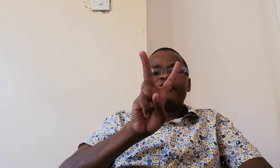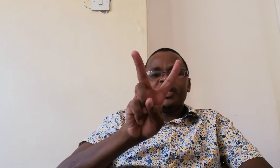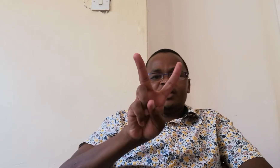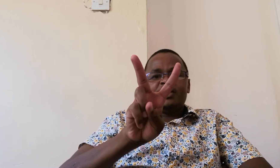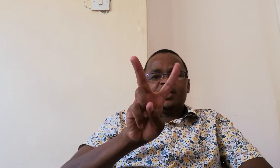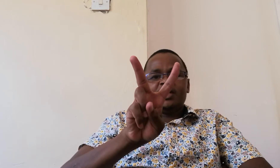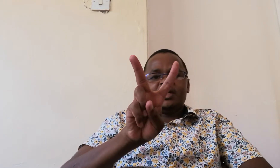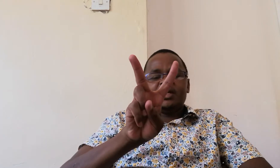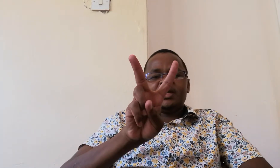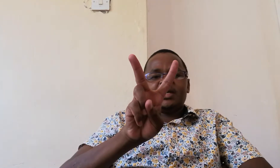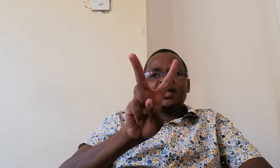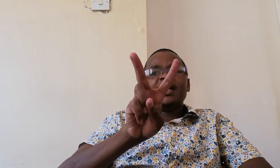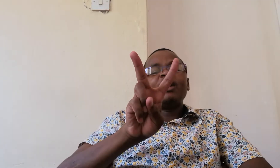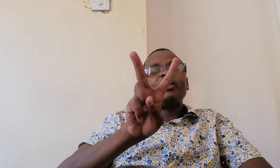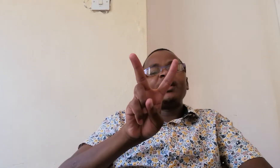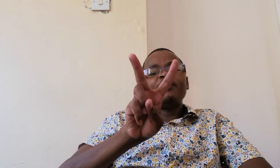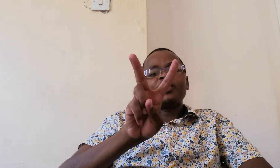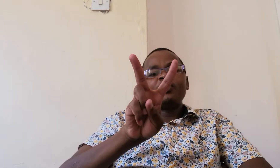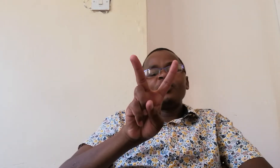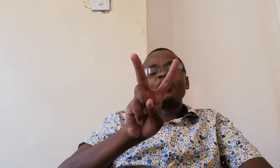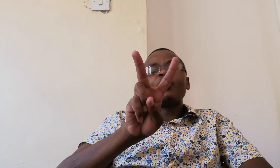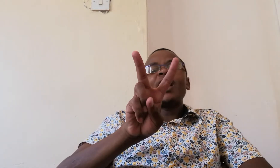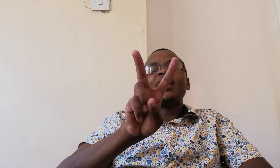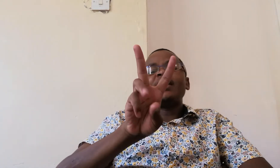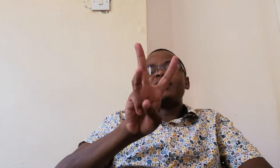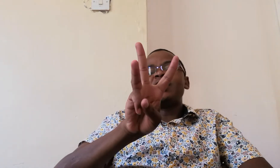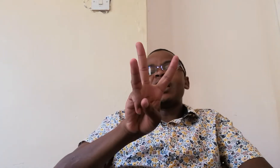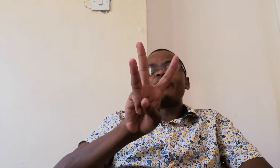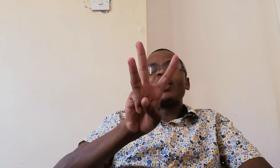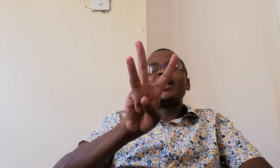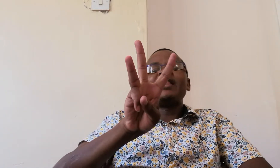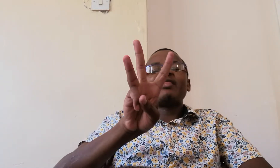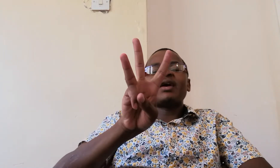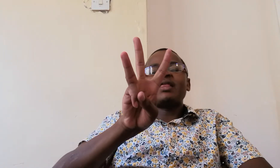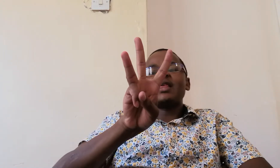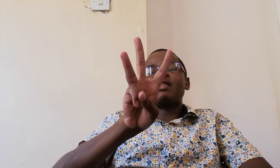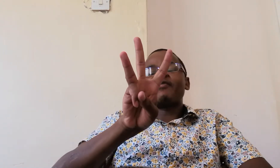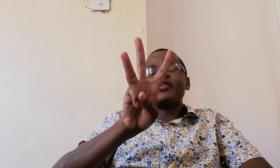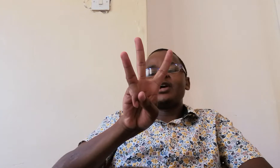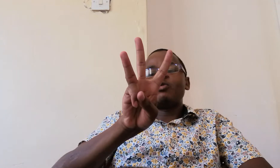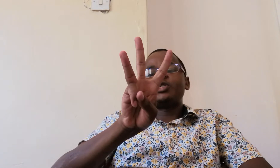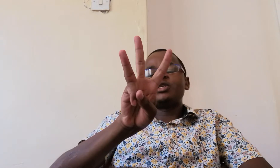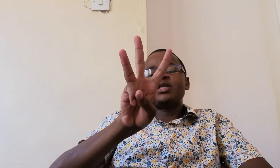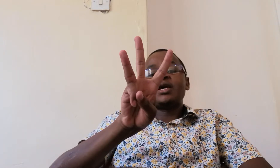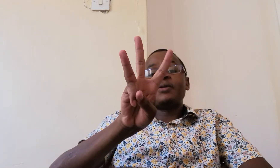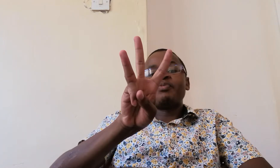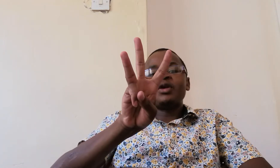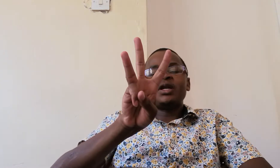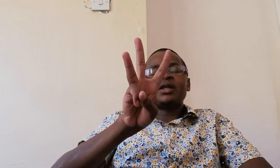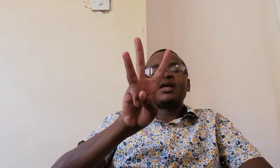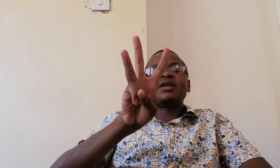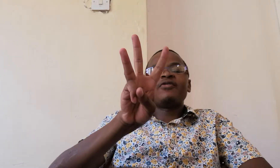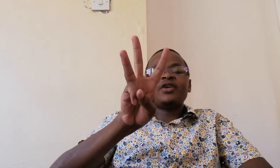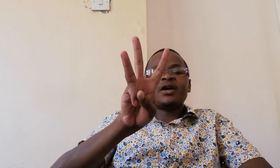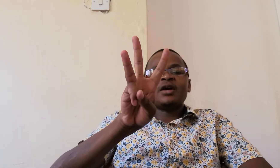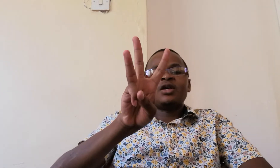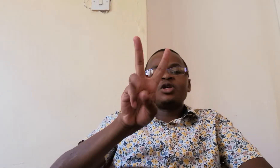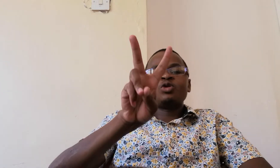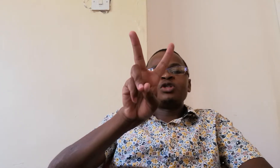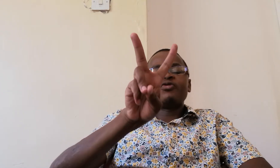V. Now W, you add the other finger, which is the ring finger. So it's